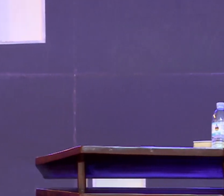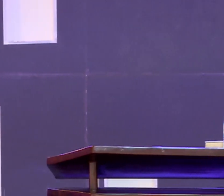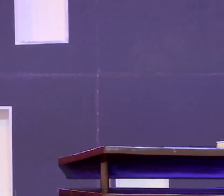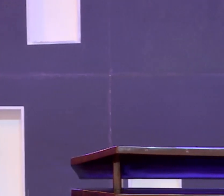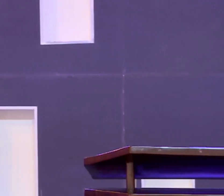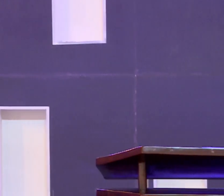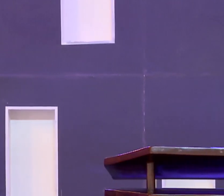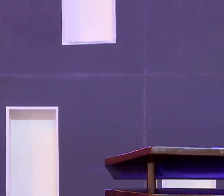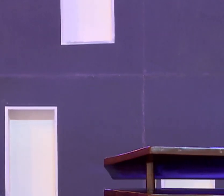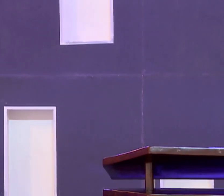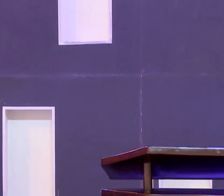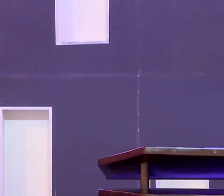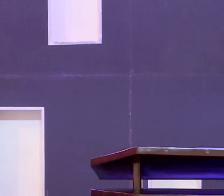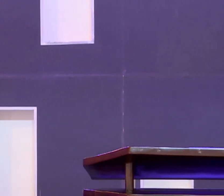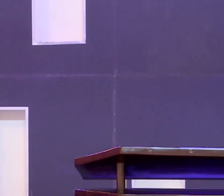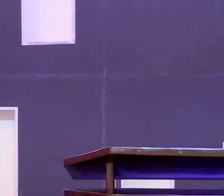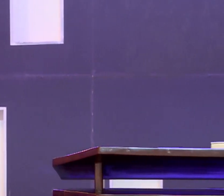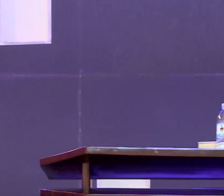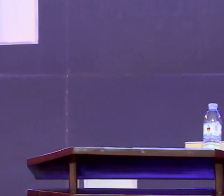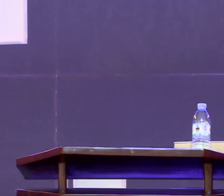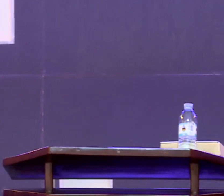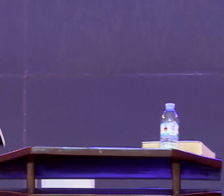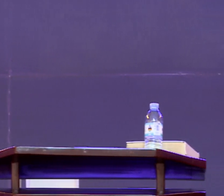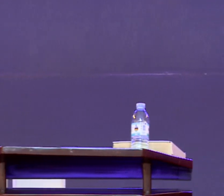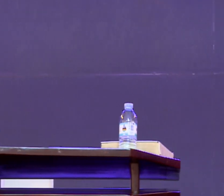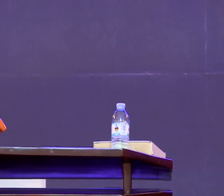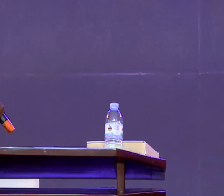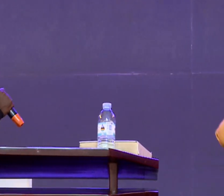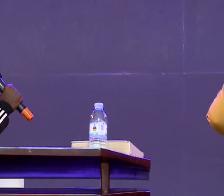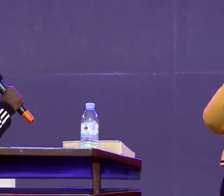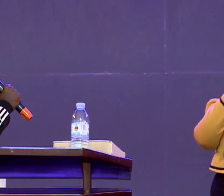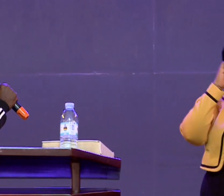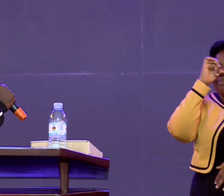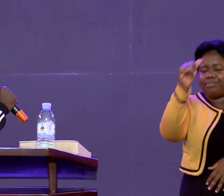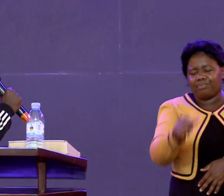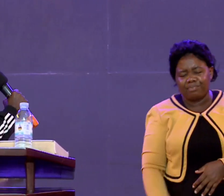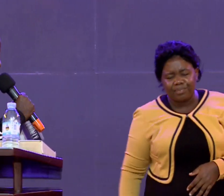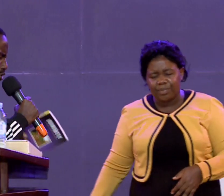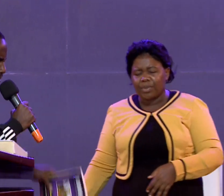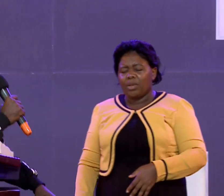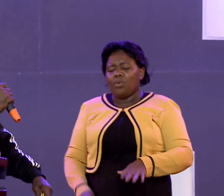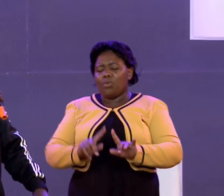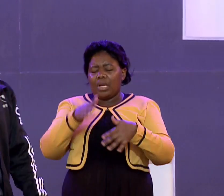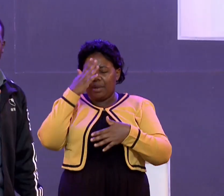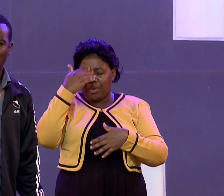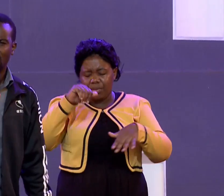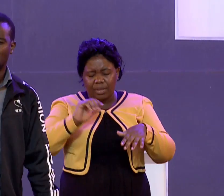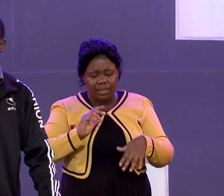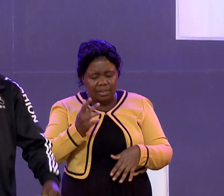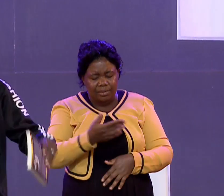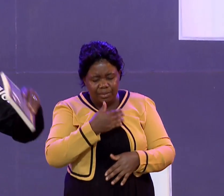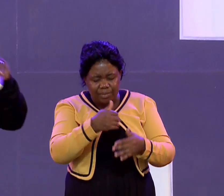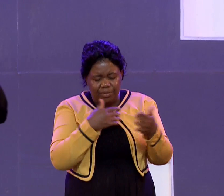in us. We overcome the eye. We overcome the self-exaltation. We humble